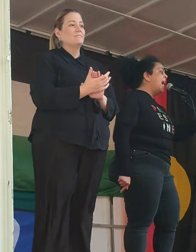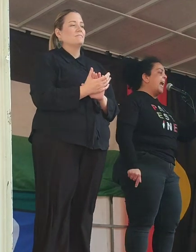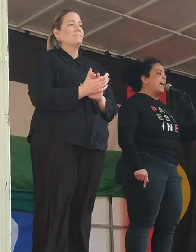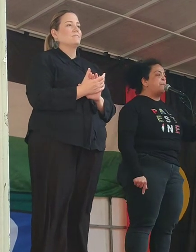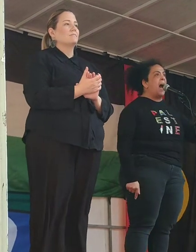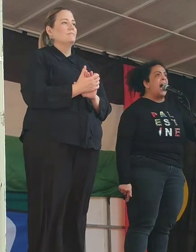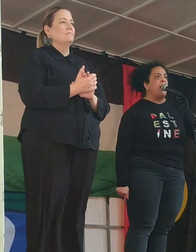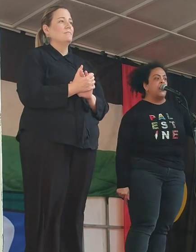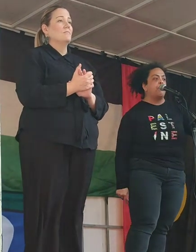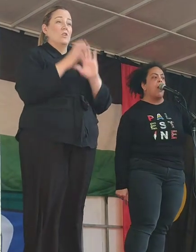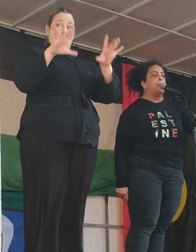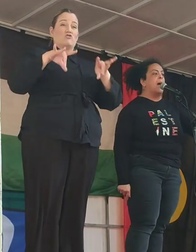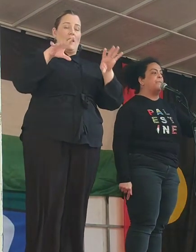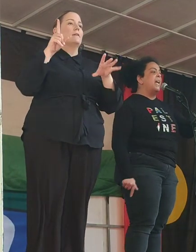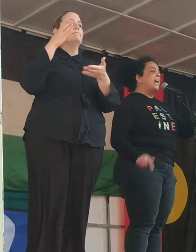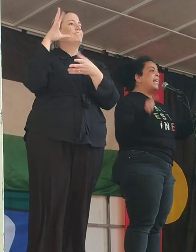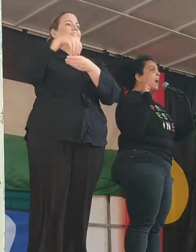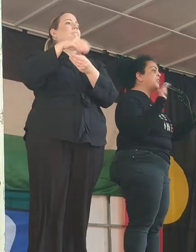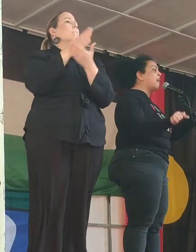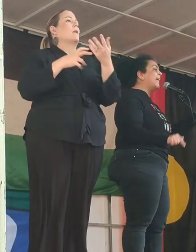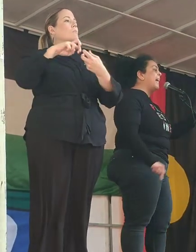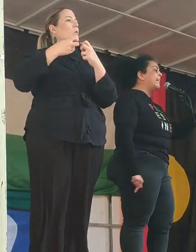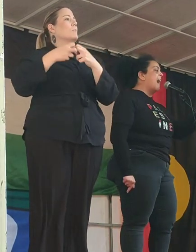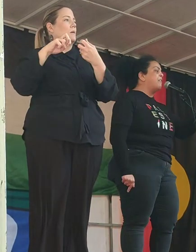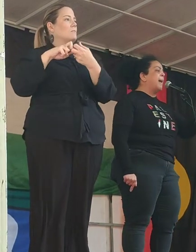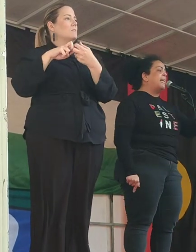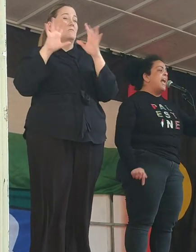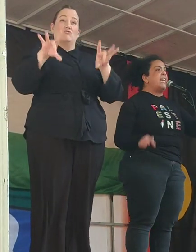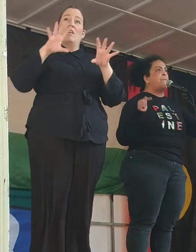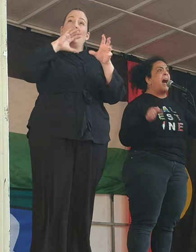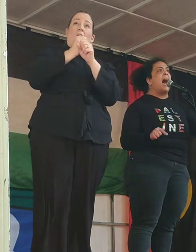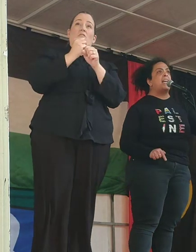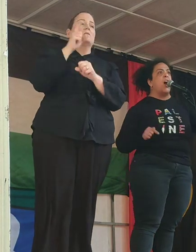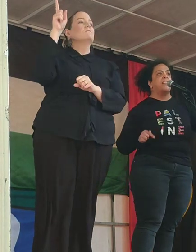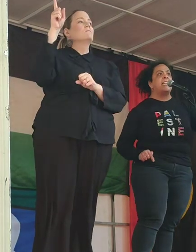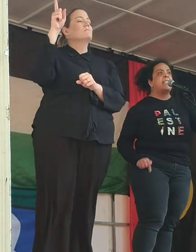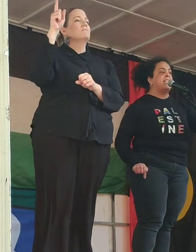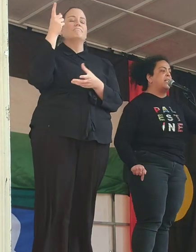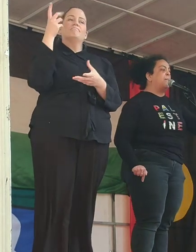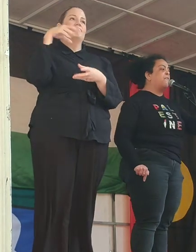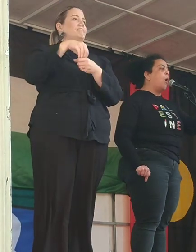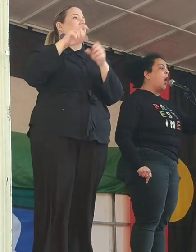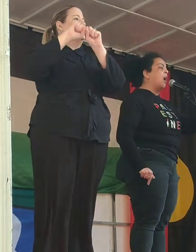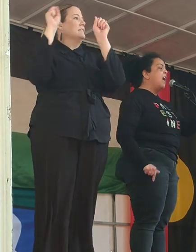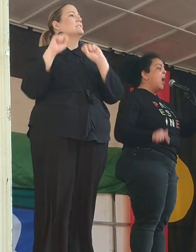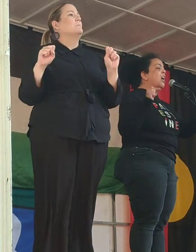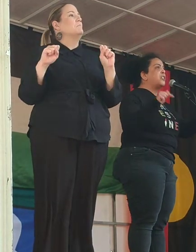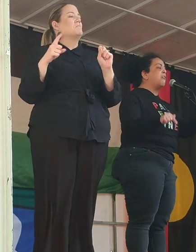Australia is part of the problem. The Australian government is part of this system of